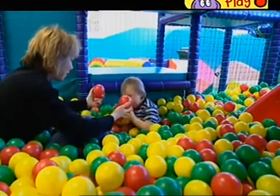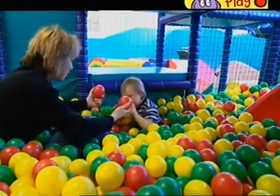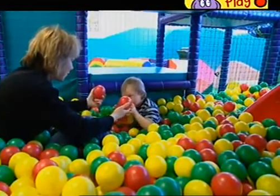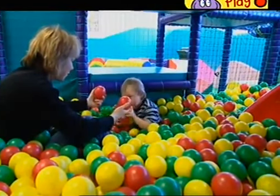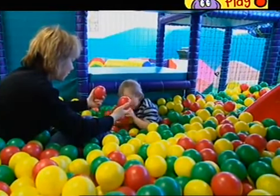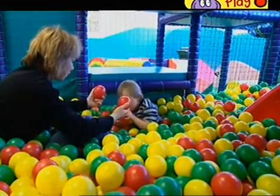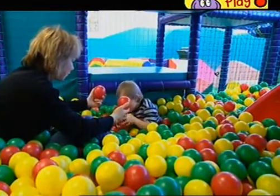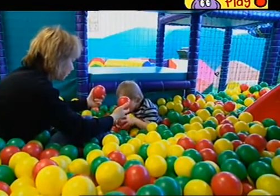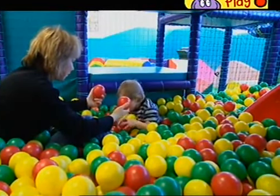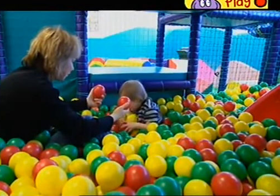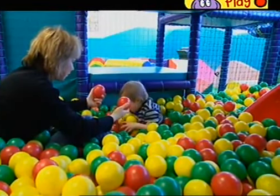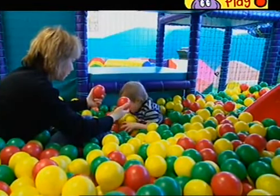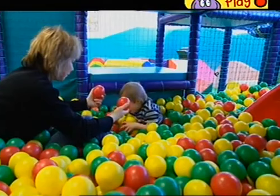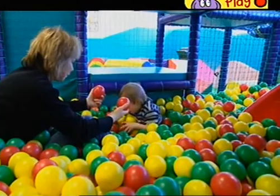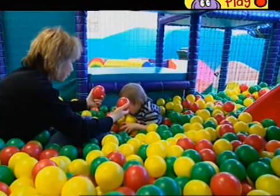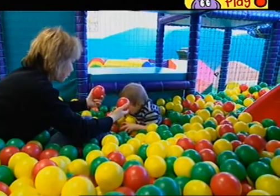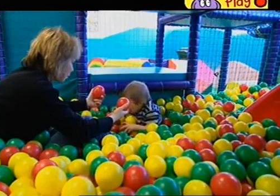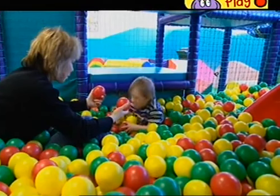John loves playing with his mum.